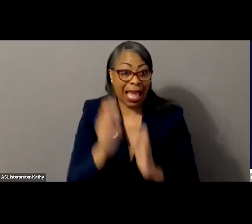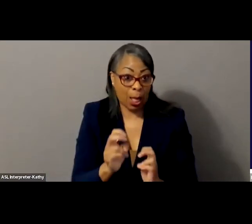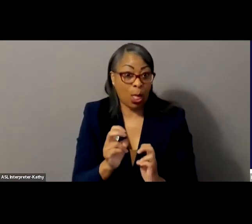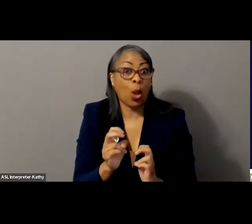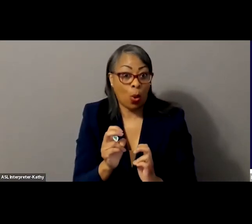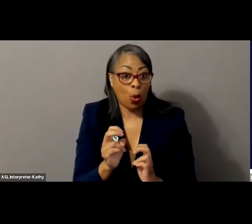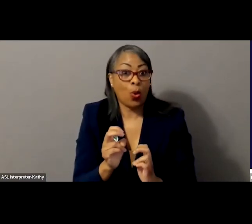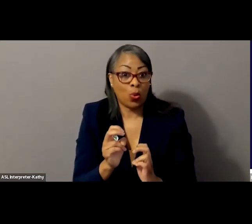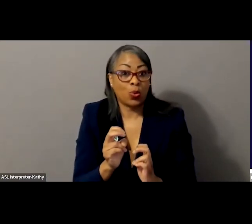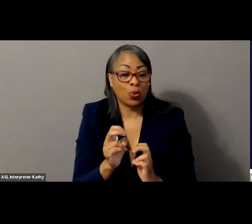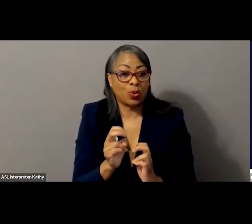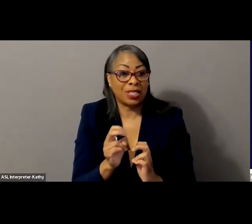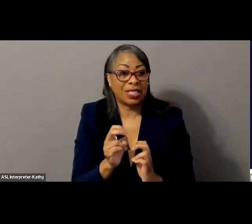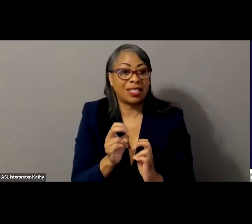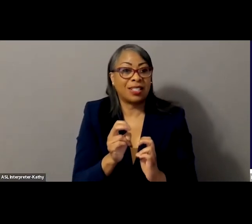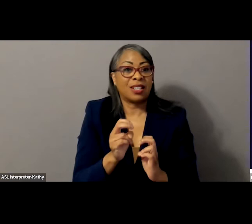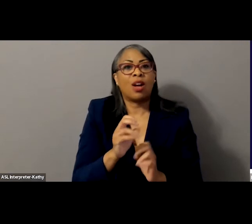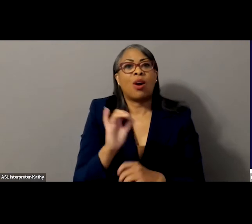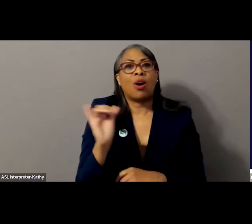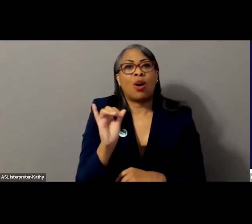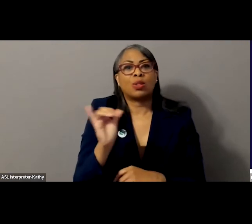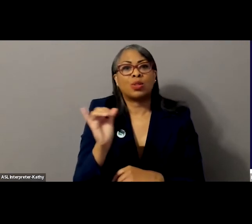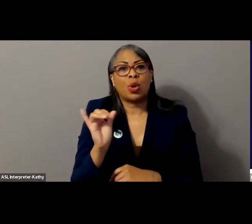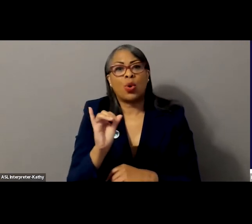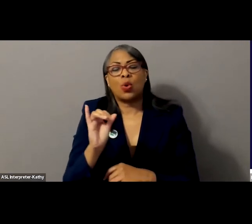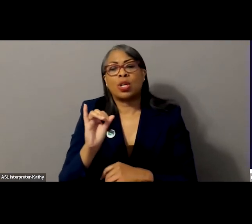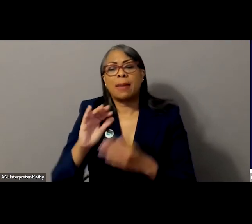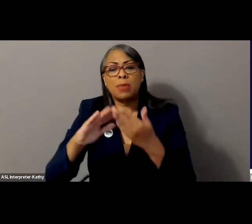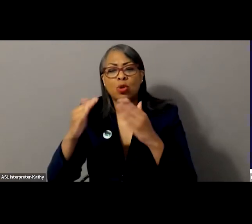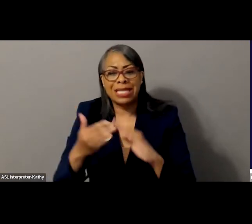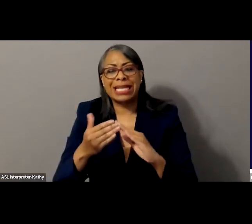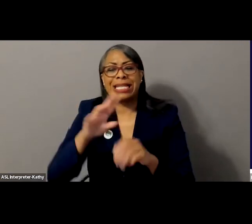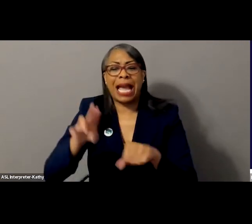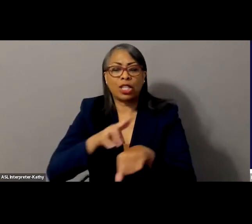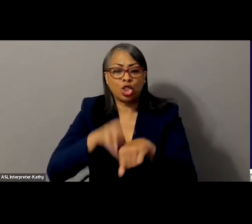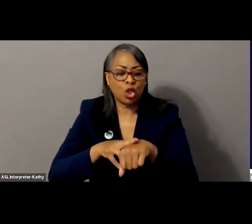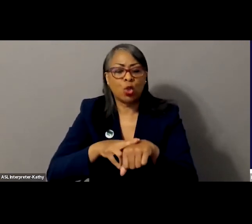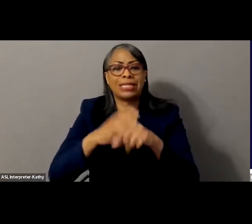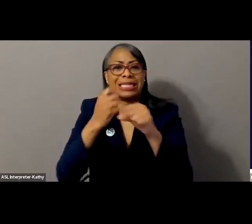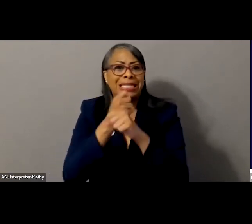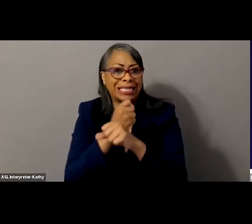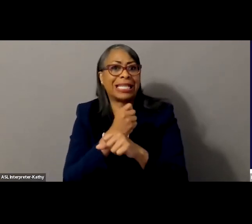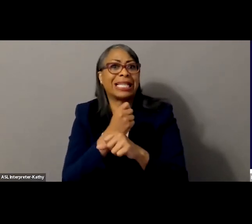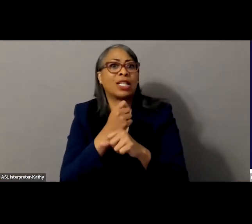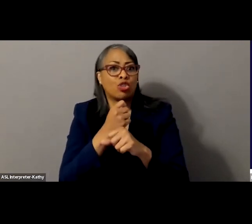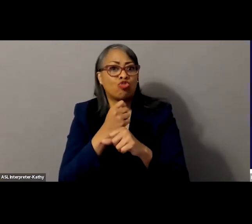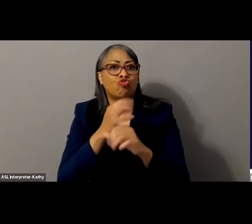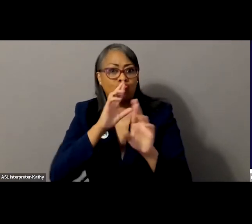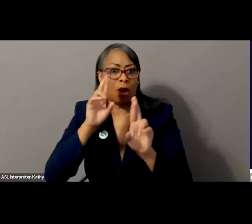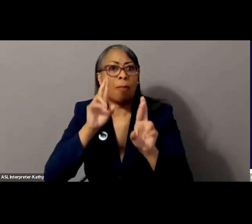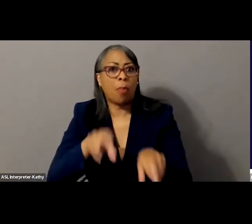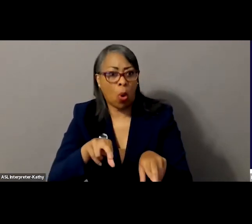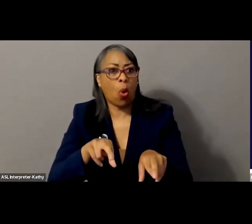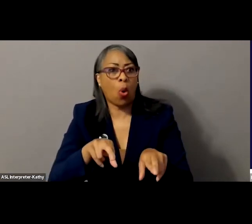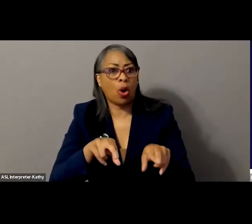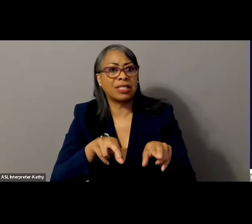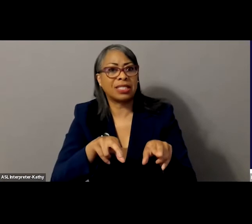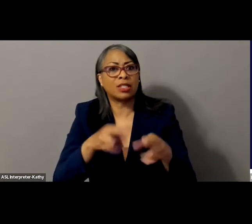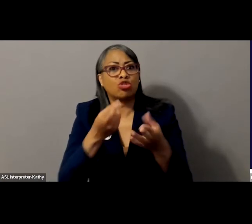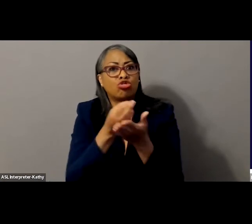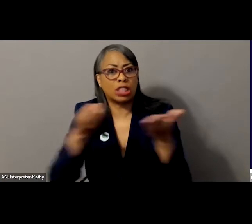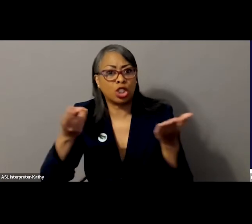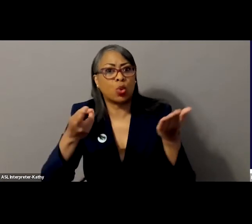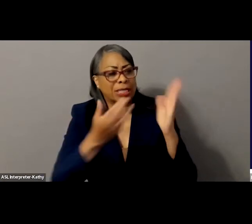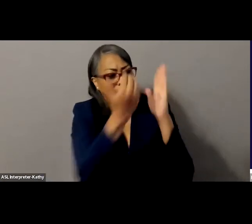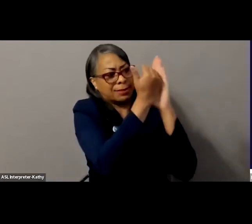And there's a shameless plug for other Committee on National Statistics reports on the slide as well. And some of those are actually worth reading as